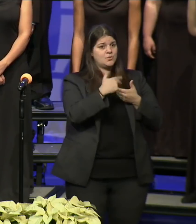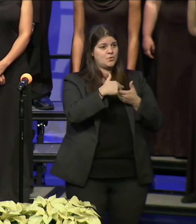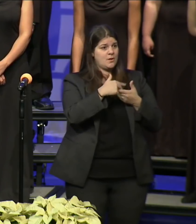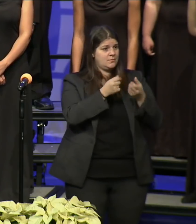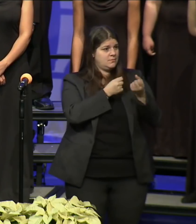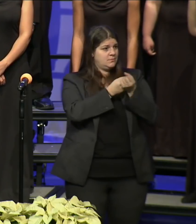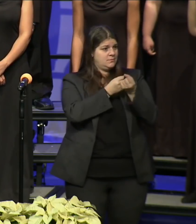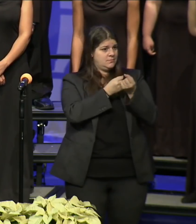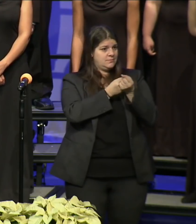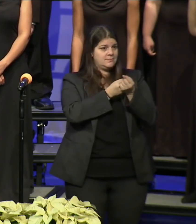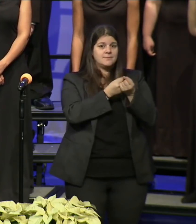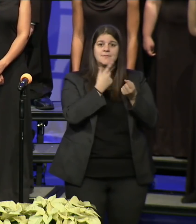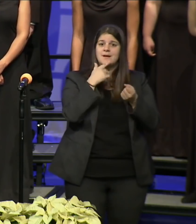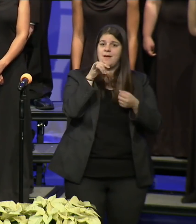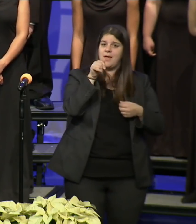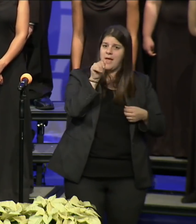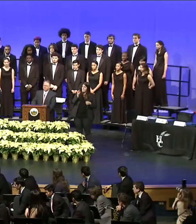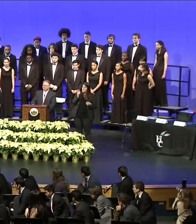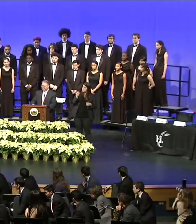words. Amen.